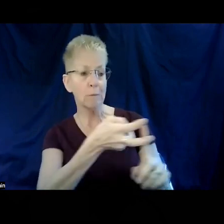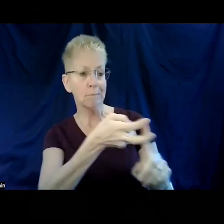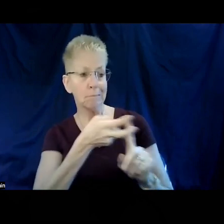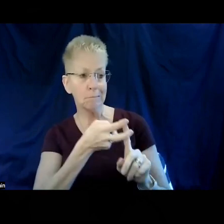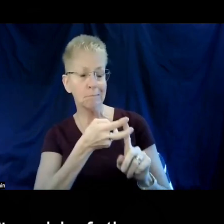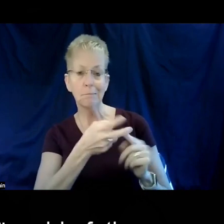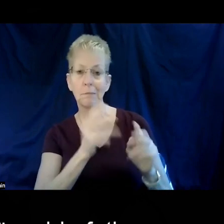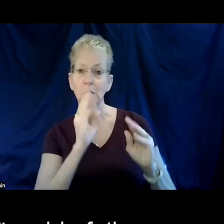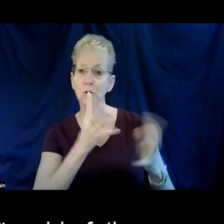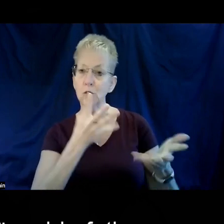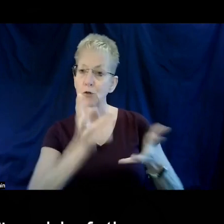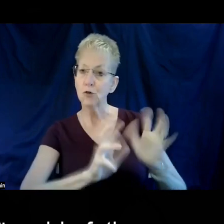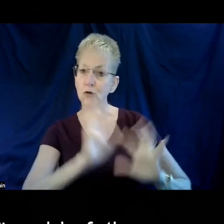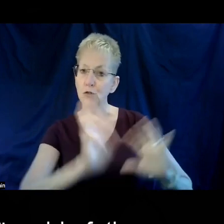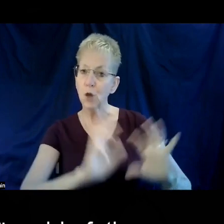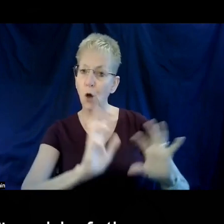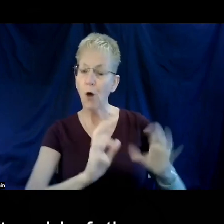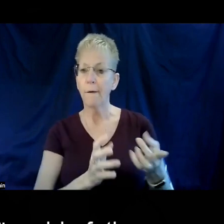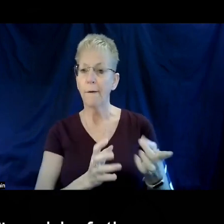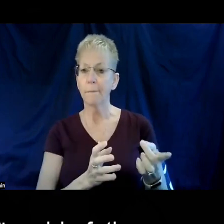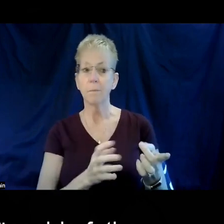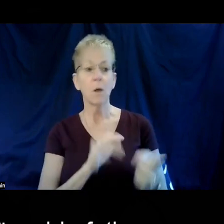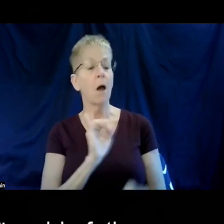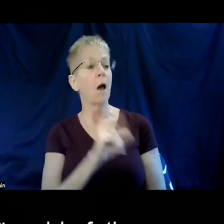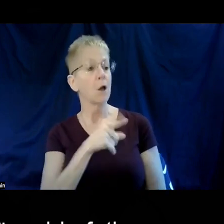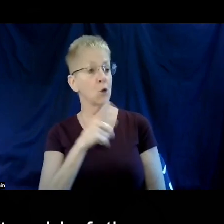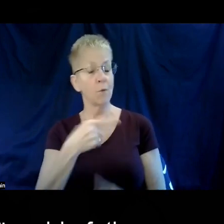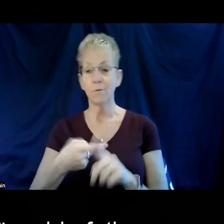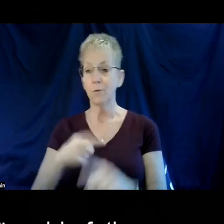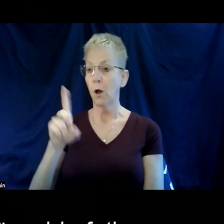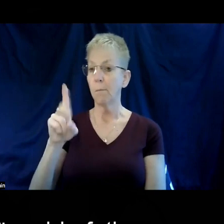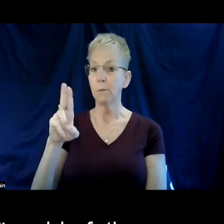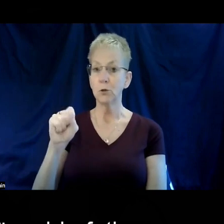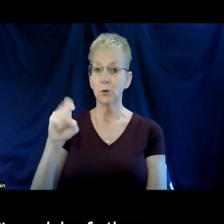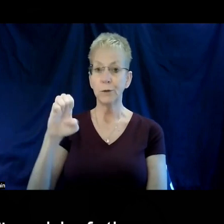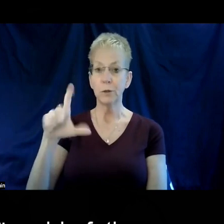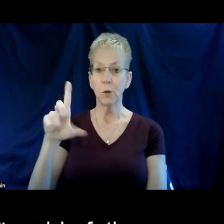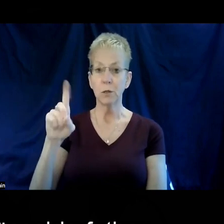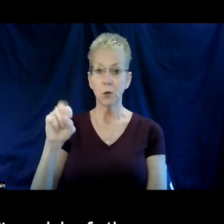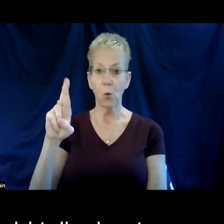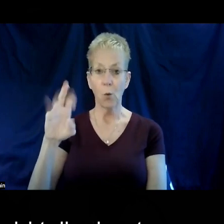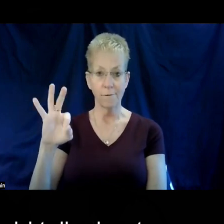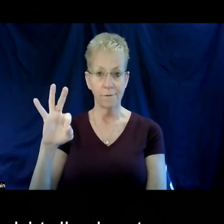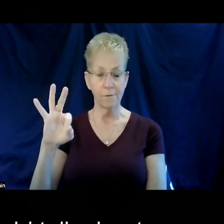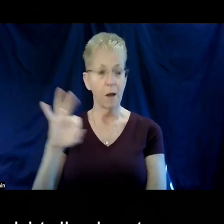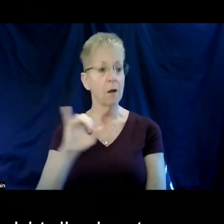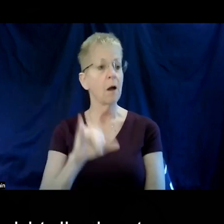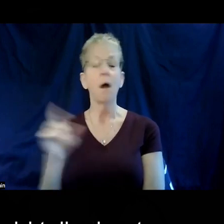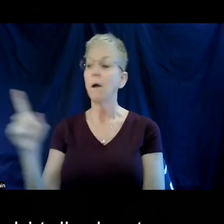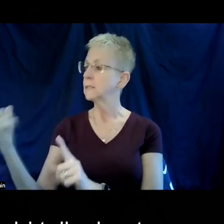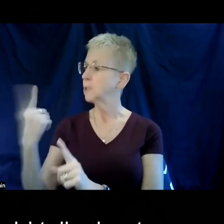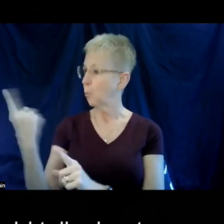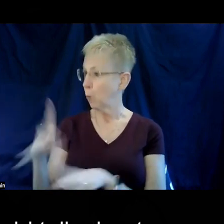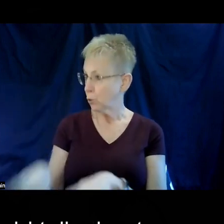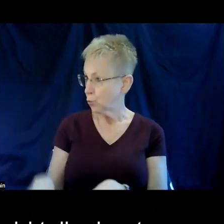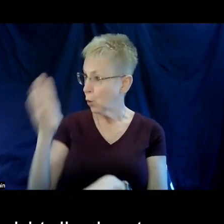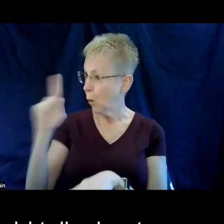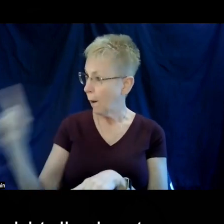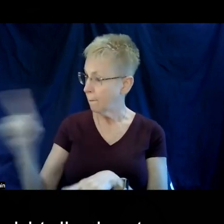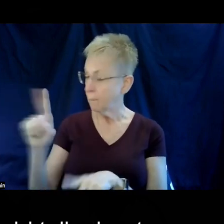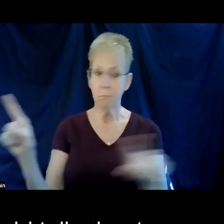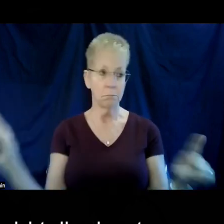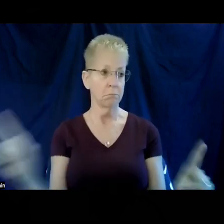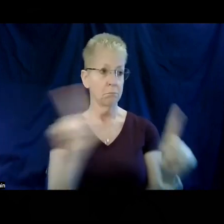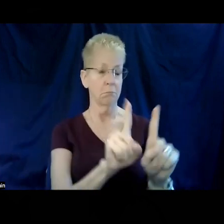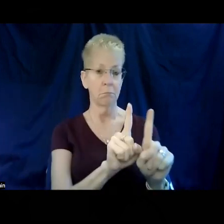match up. If the prisoner was from Dusseldorf, they would have somebody who had grown up in Dusseldorf, and they could talk about things that they